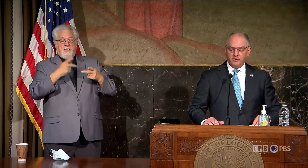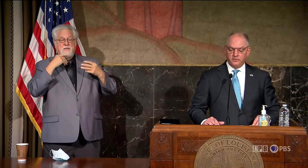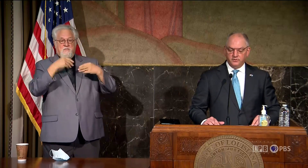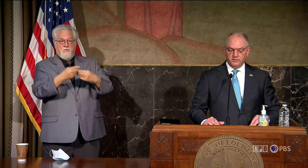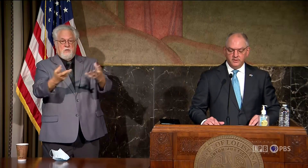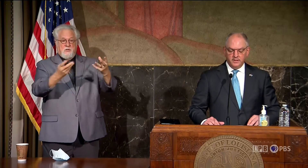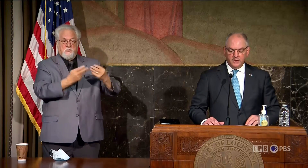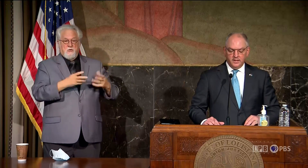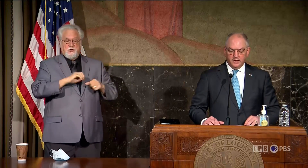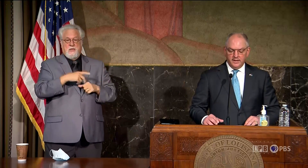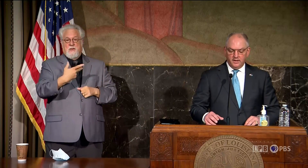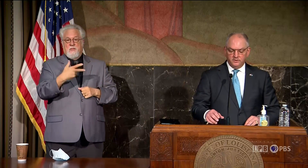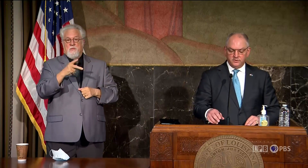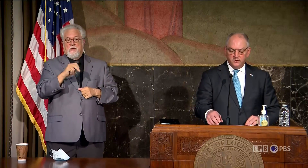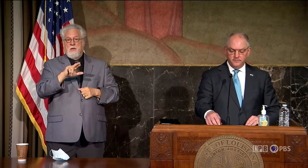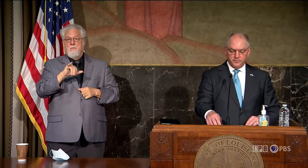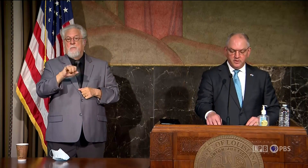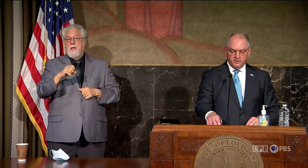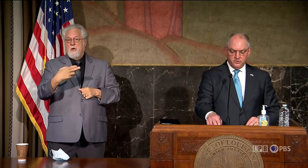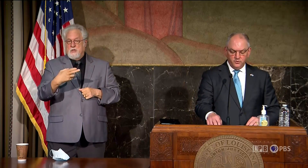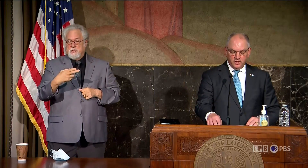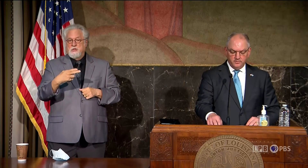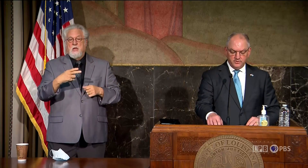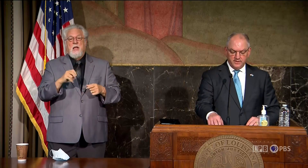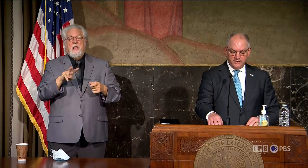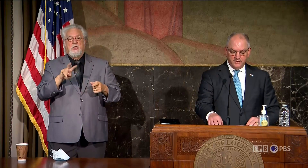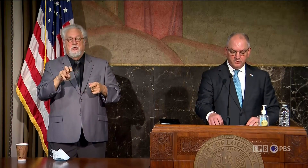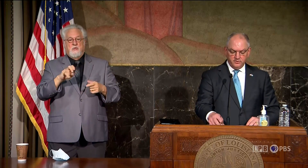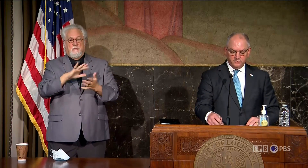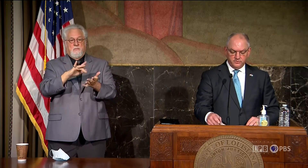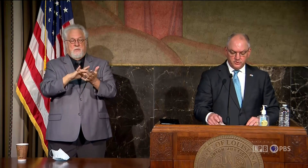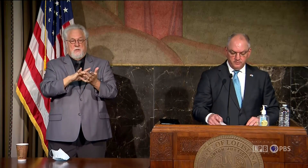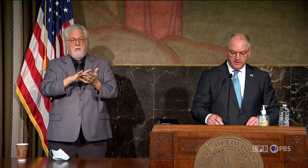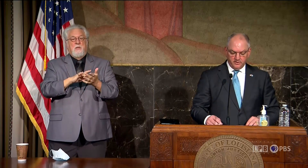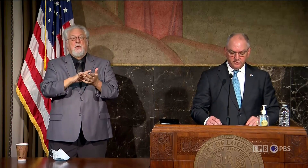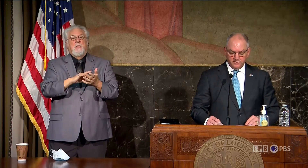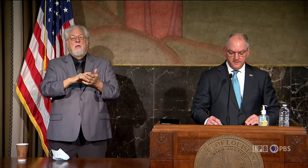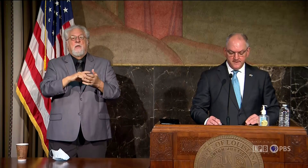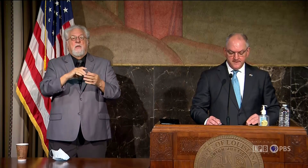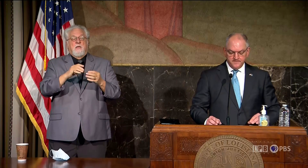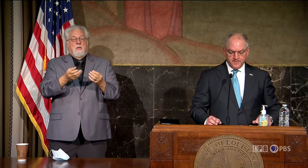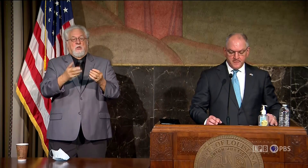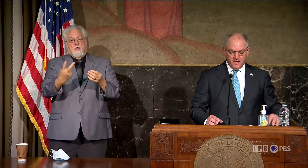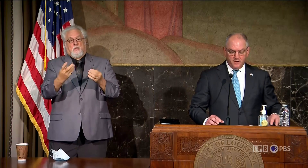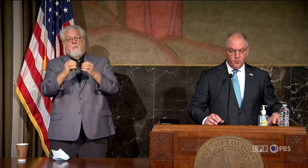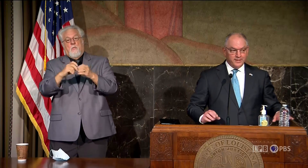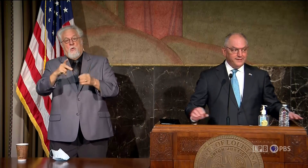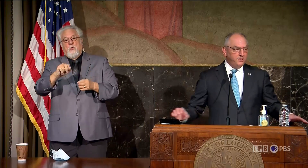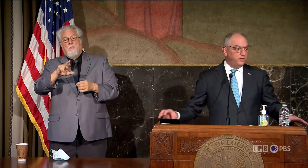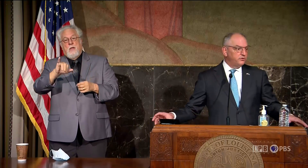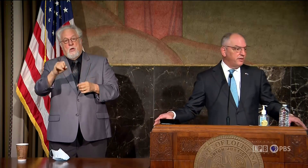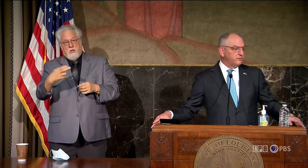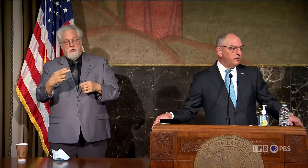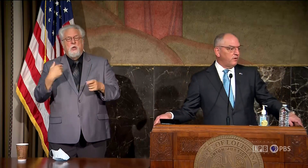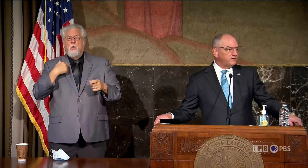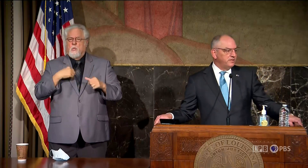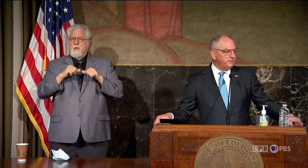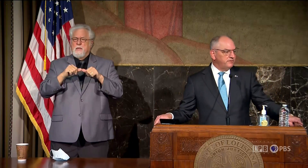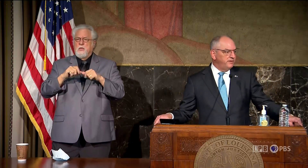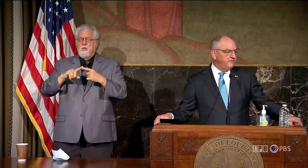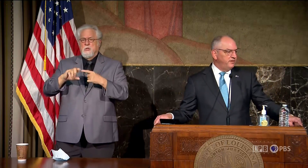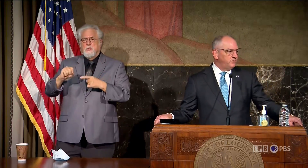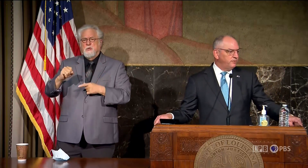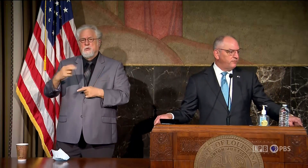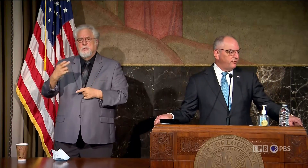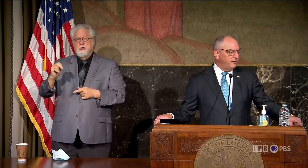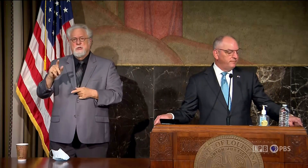3 parishes, and also 2 hubs in an additional 2 parishes. We continue to shelter large numbers